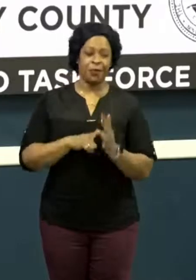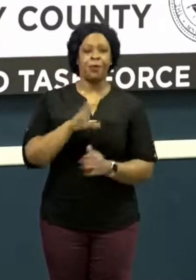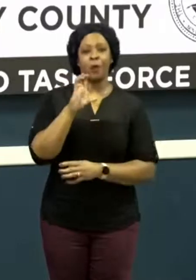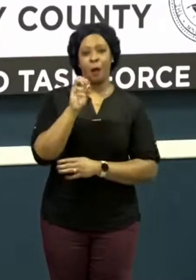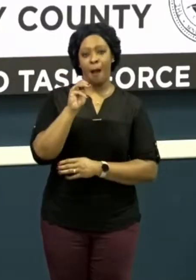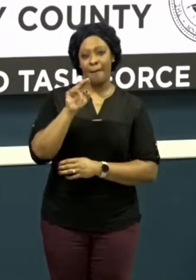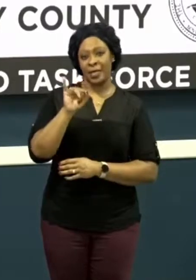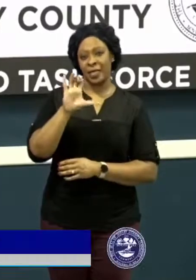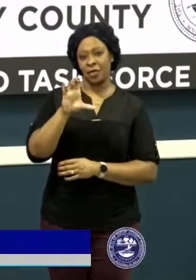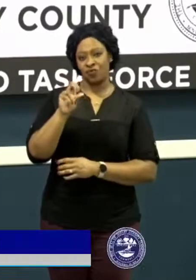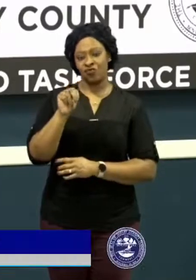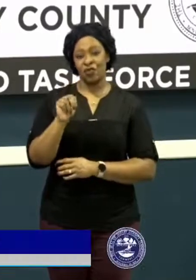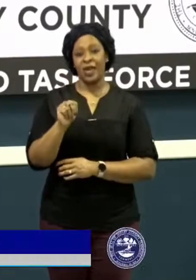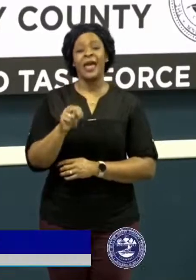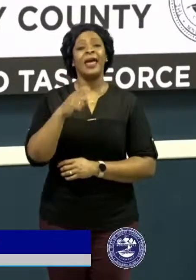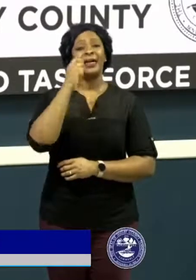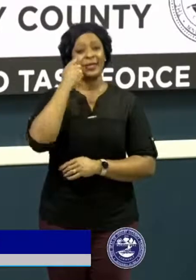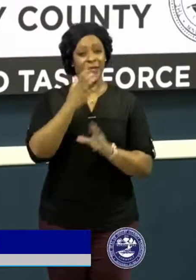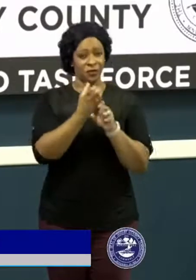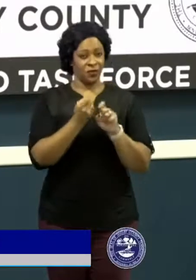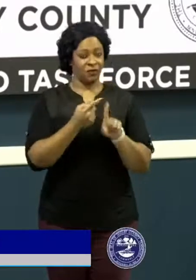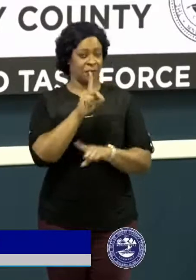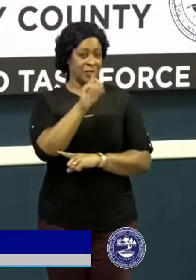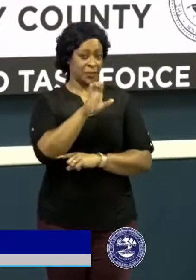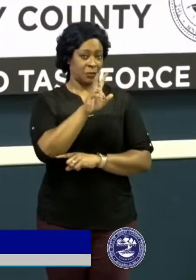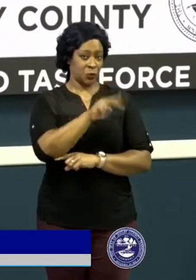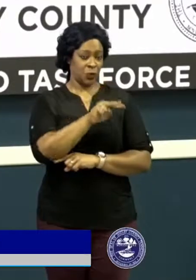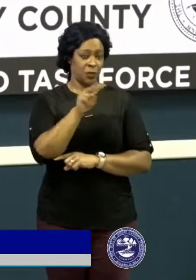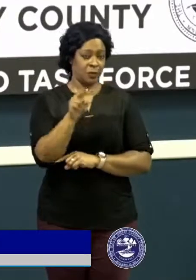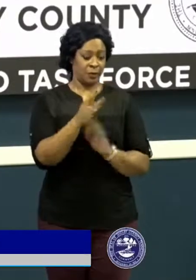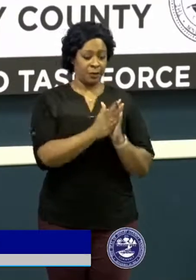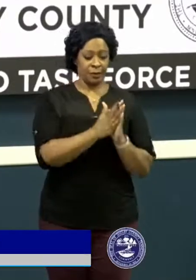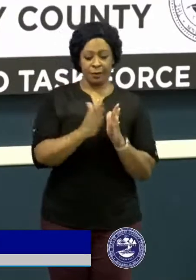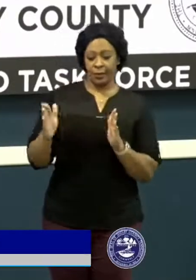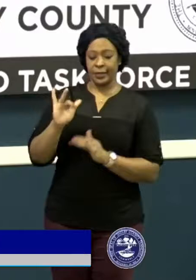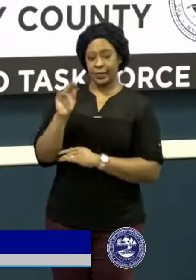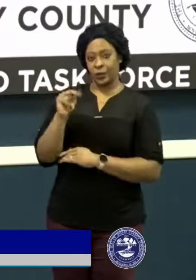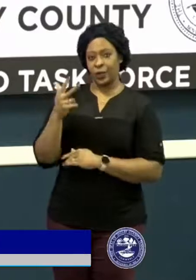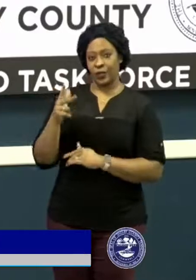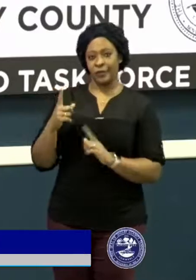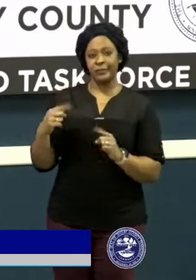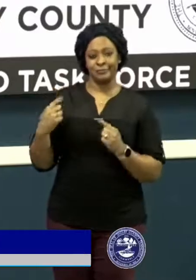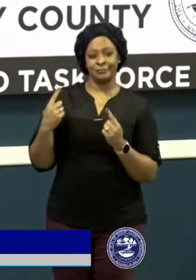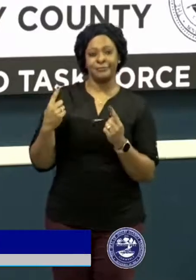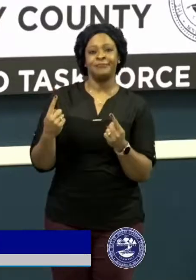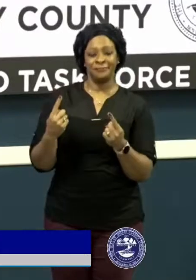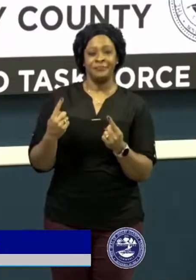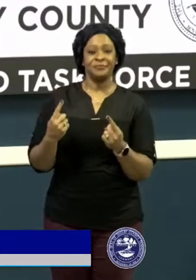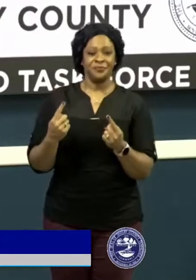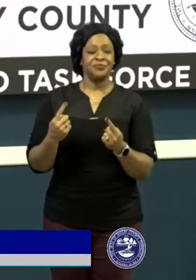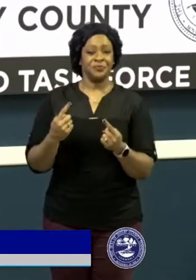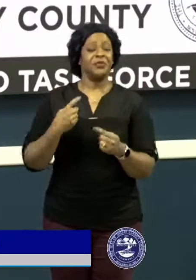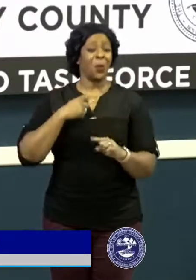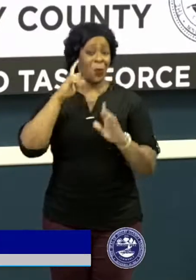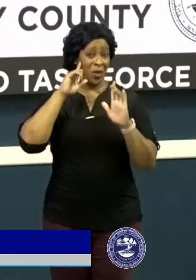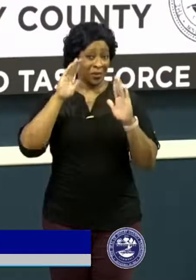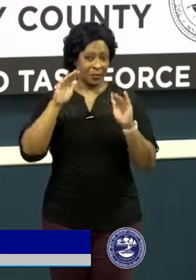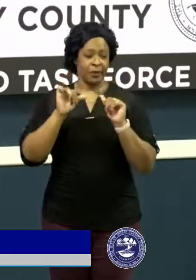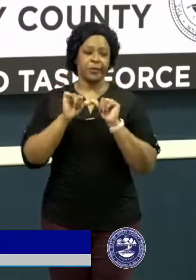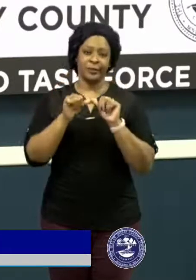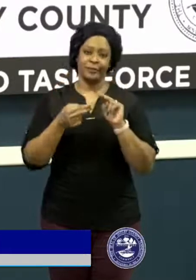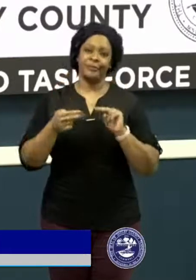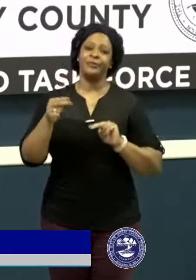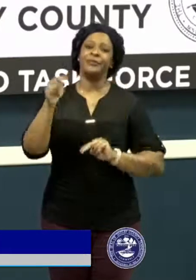Those are tests that were collected from December 22nd to January 3rd. We expect that trend to